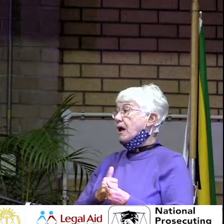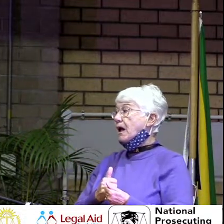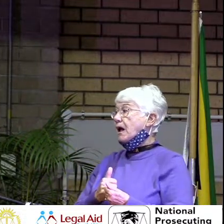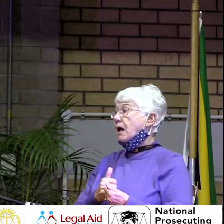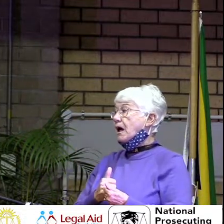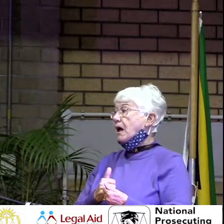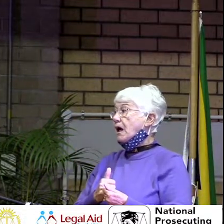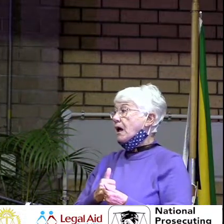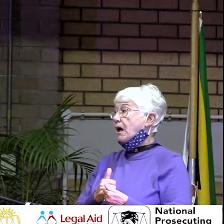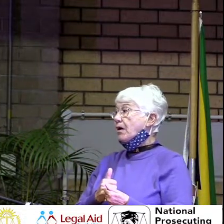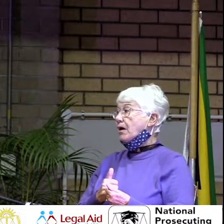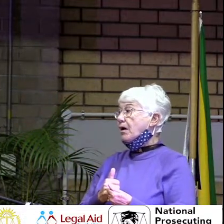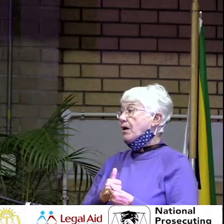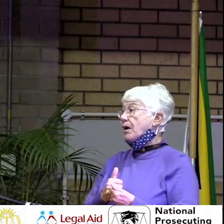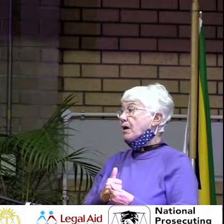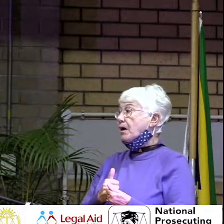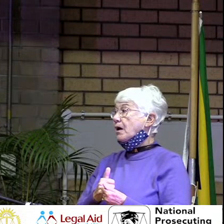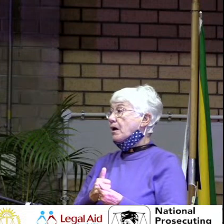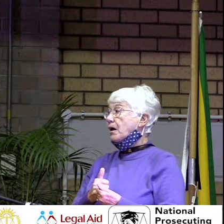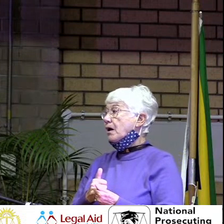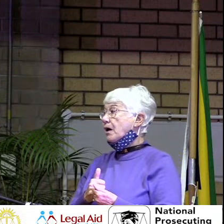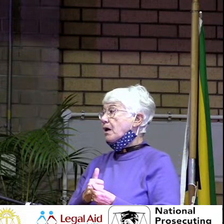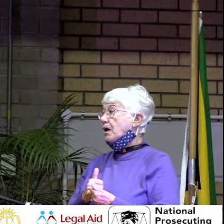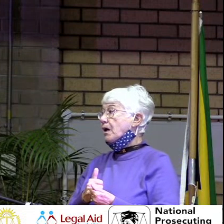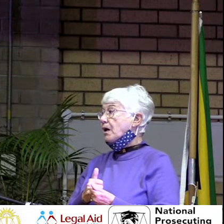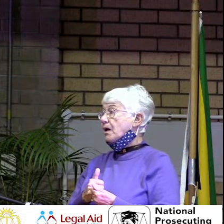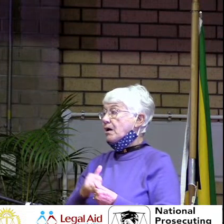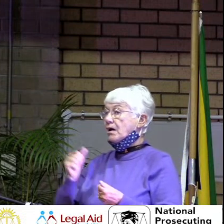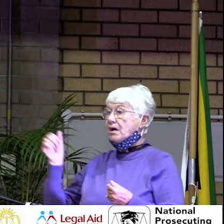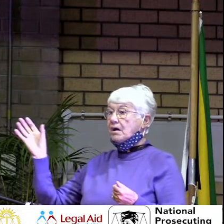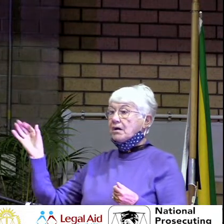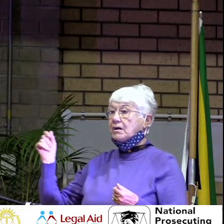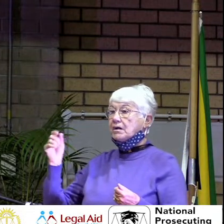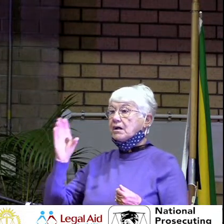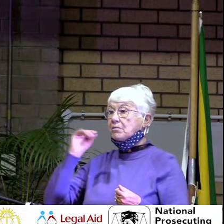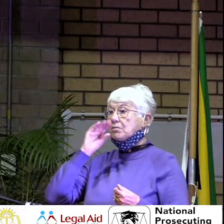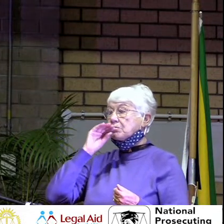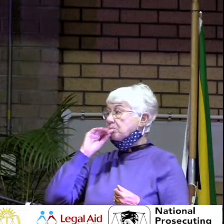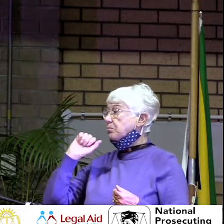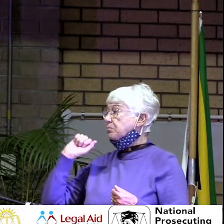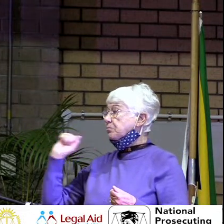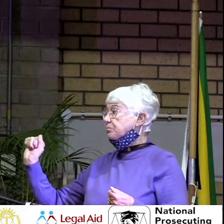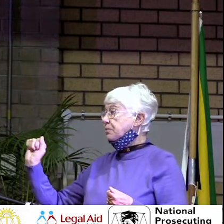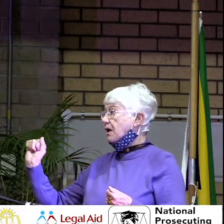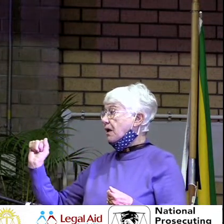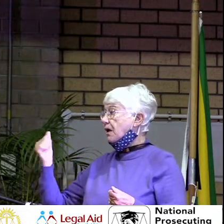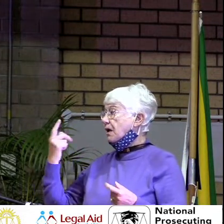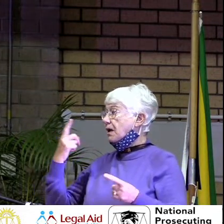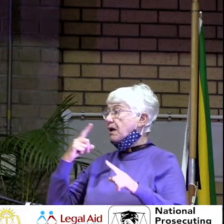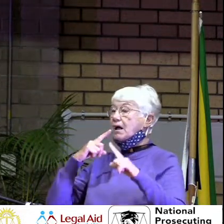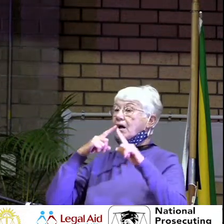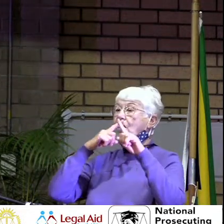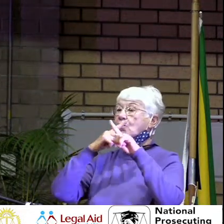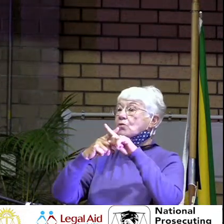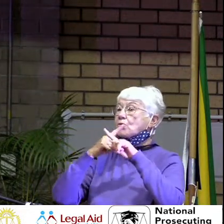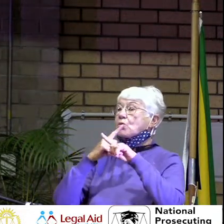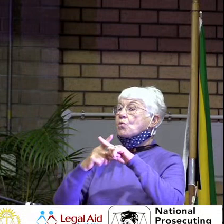Sila ukute sive imibono yenu. Sila ukuve sithethisane